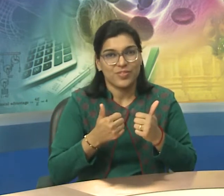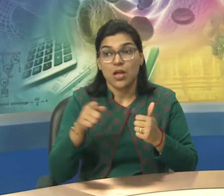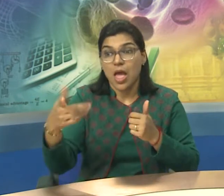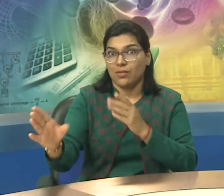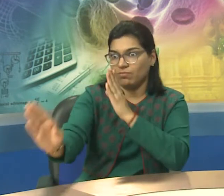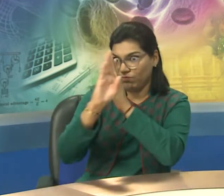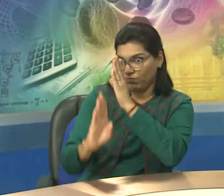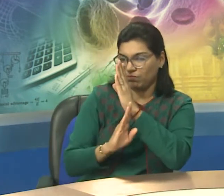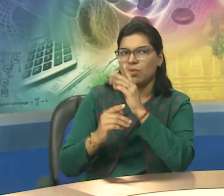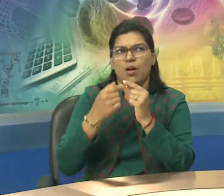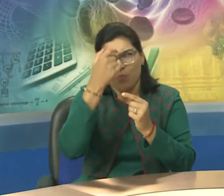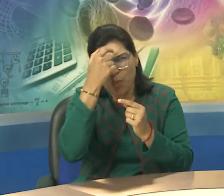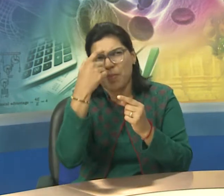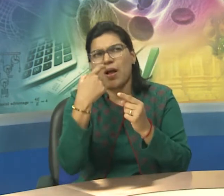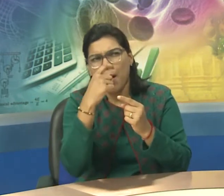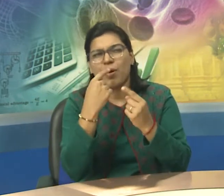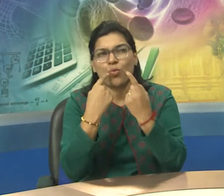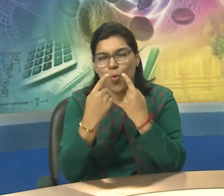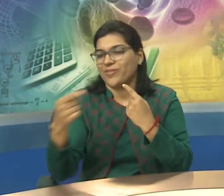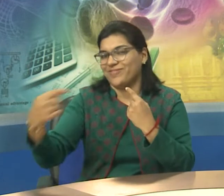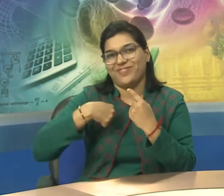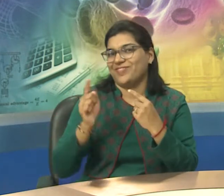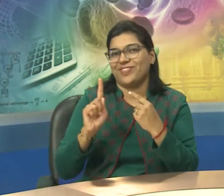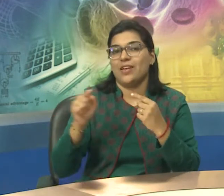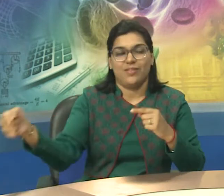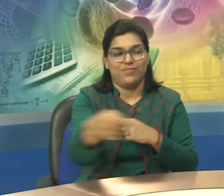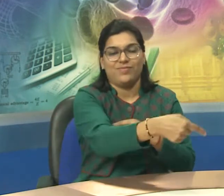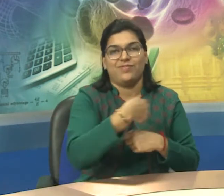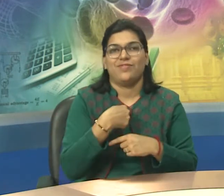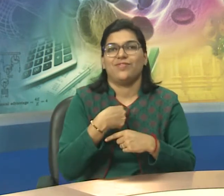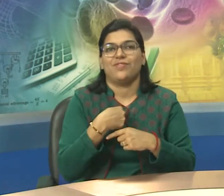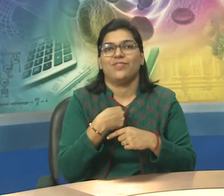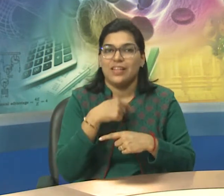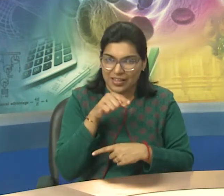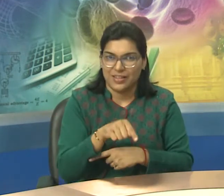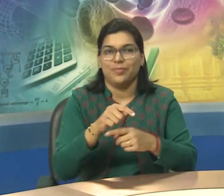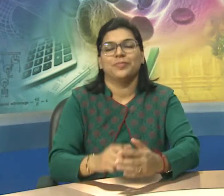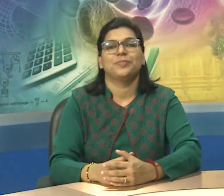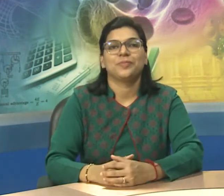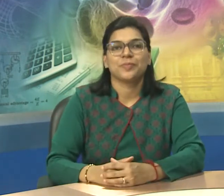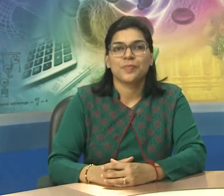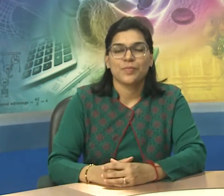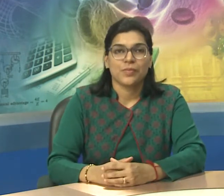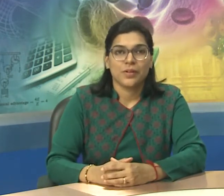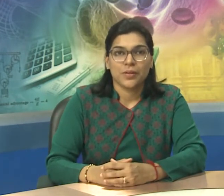can attend different customers at various times.